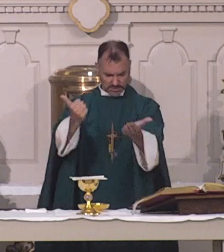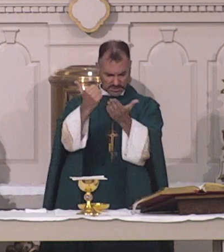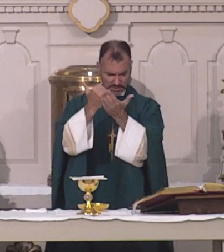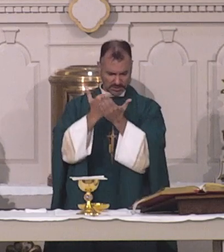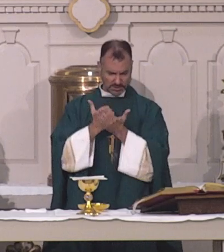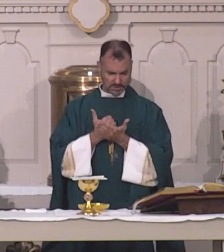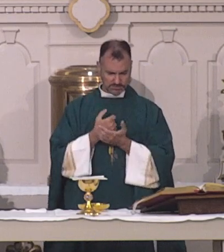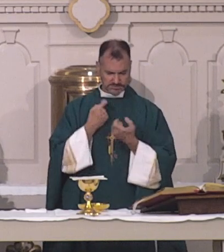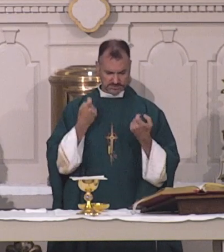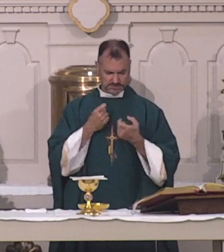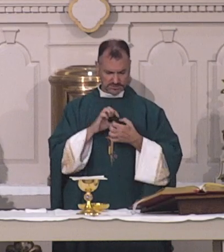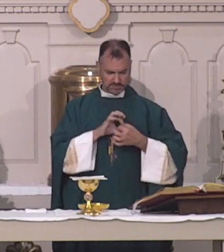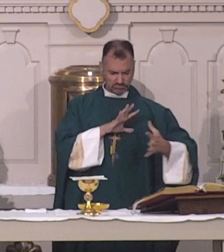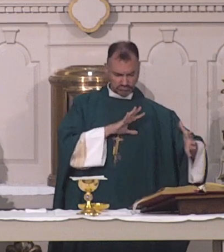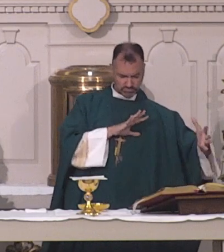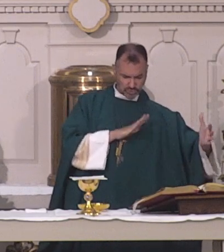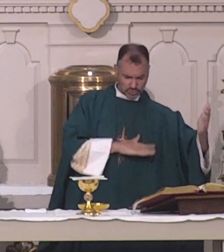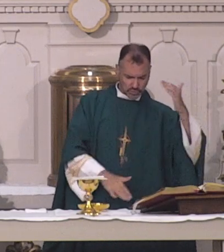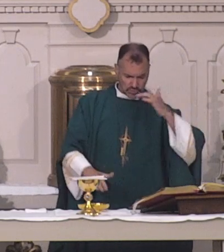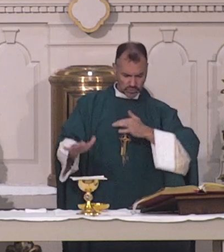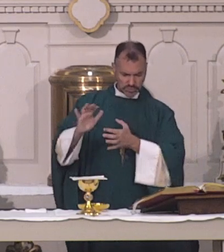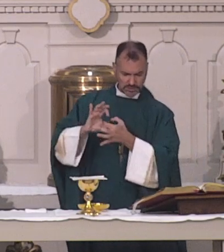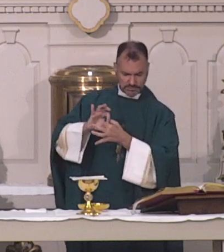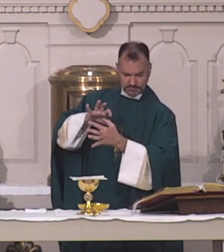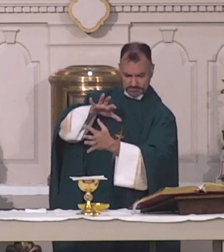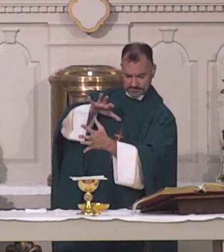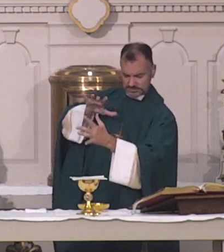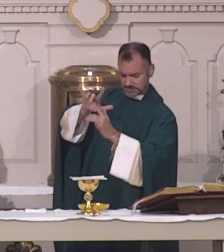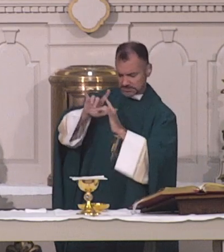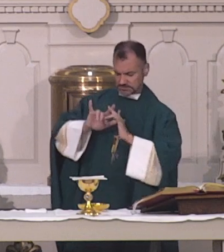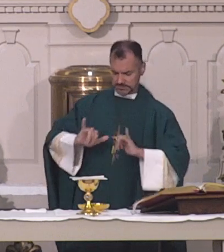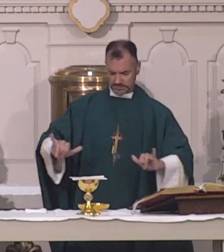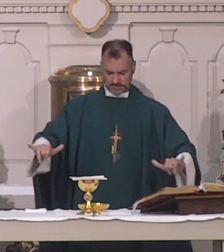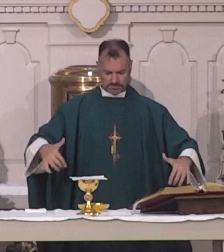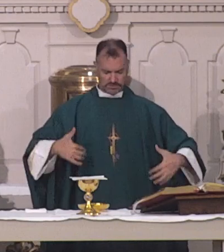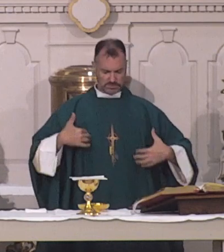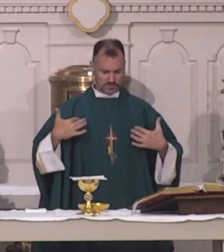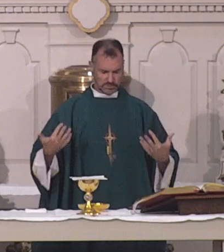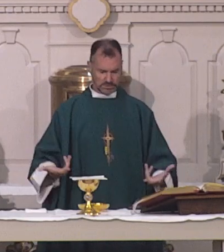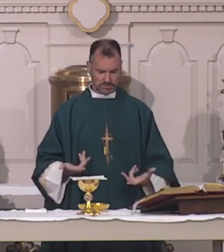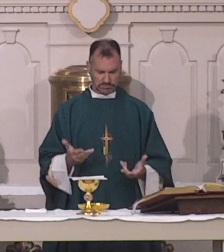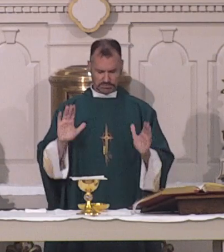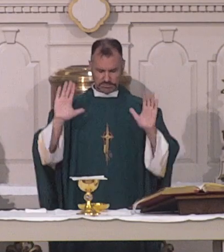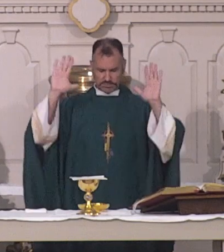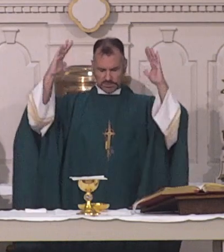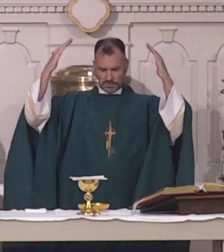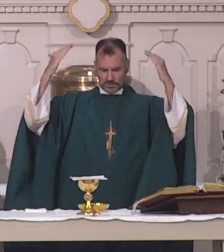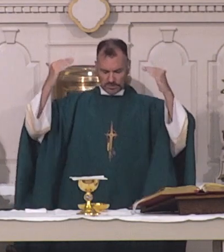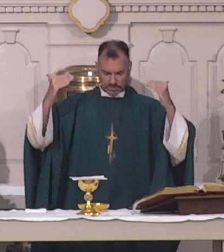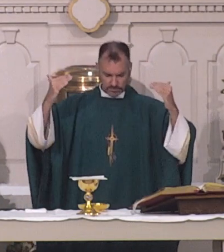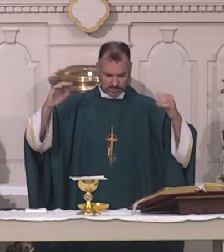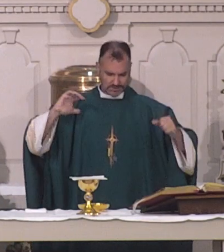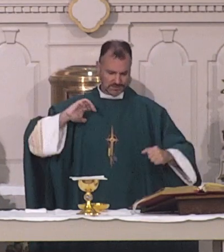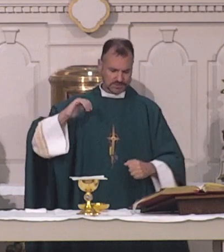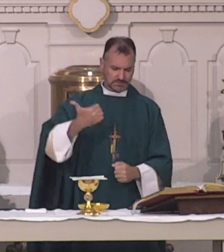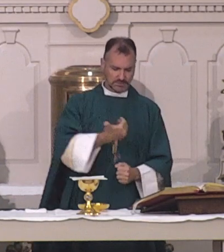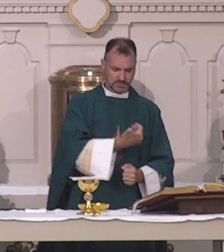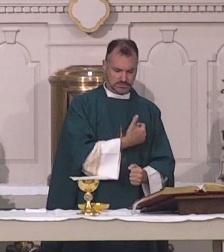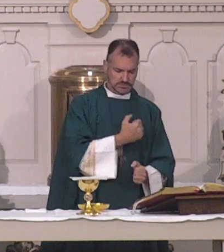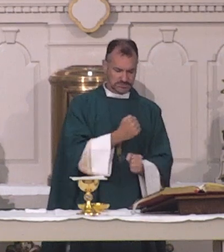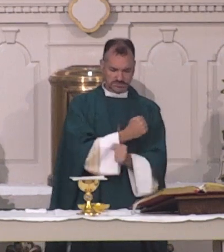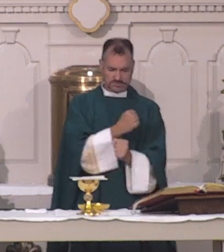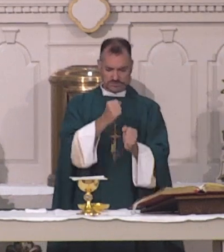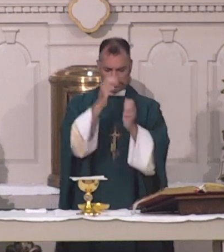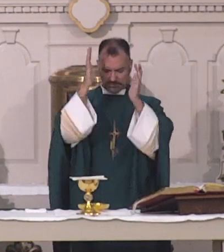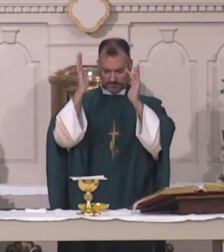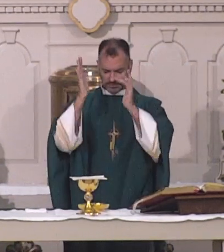mercy we may be always free from sin and safe from all distress, as we await the blessed hope